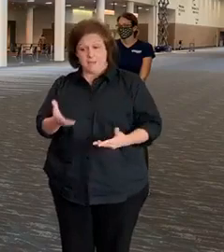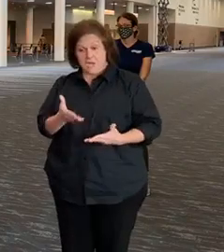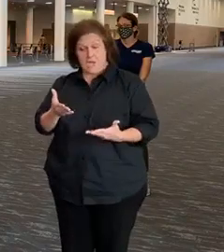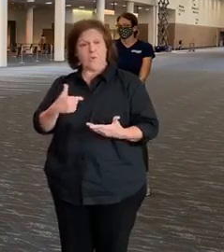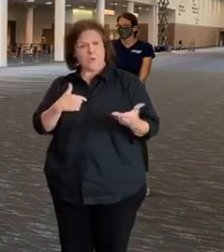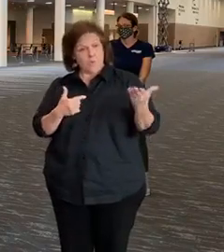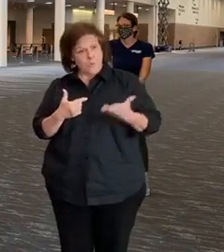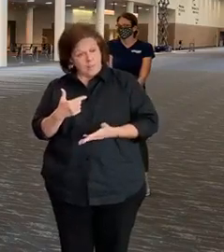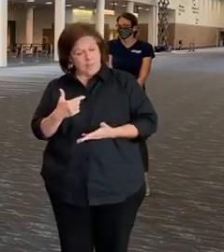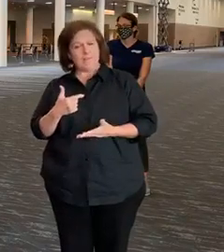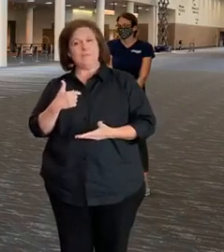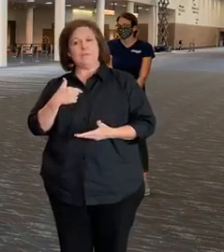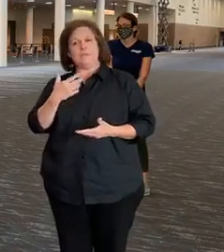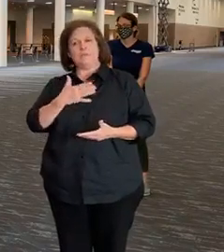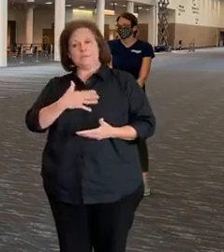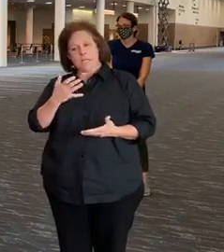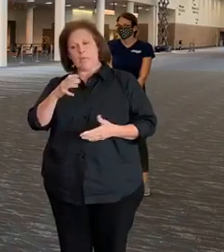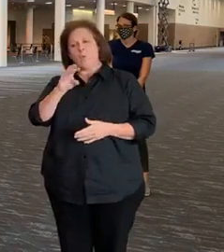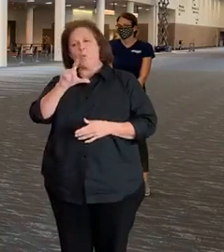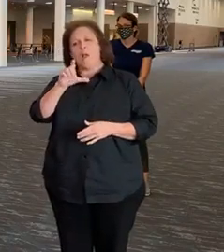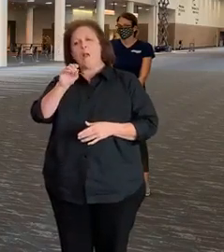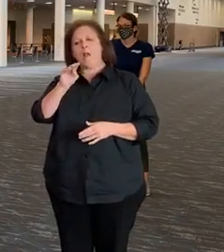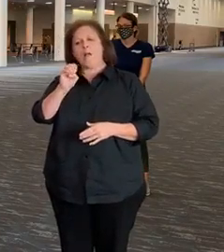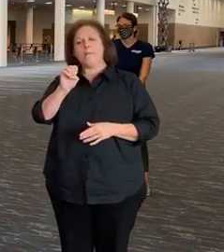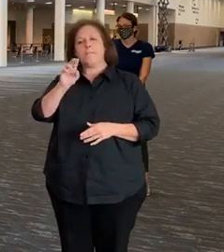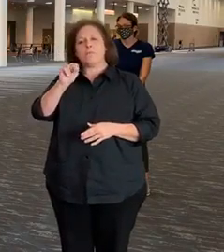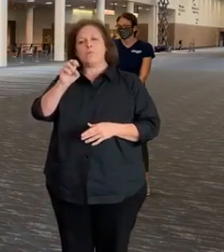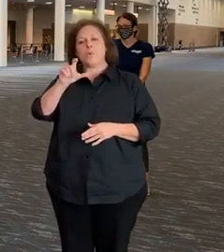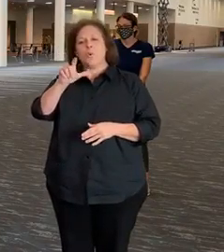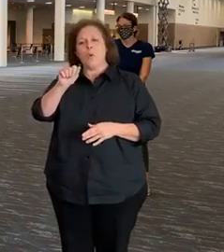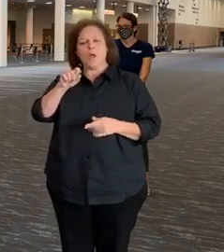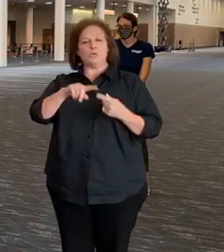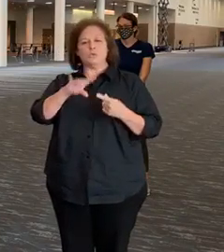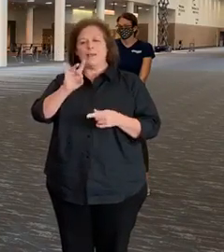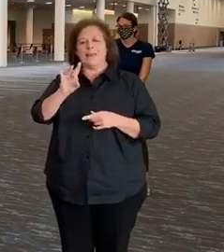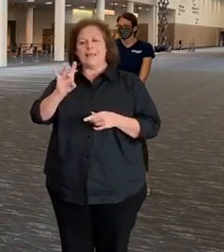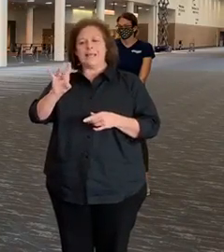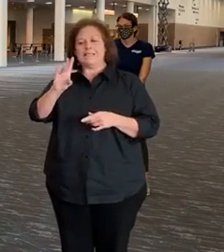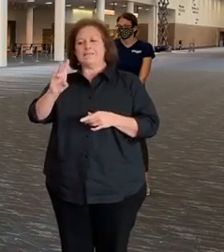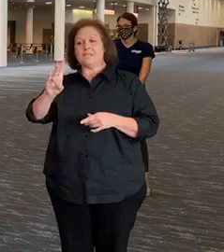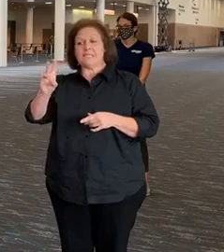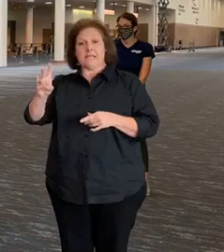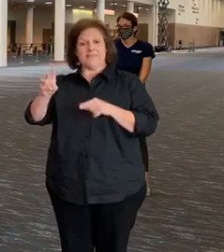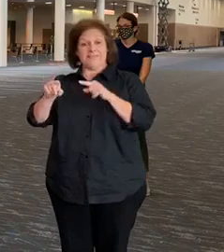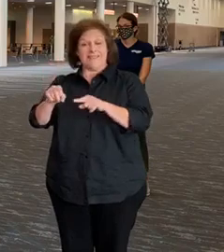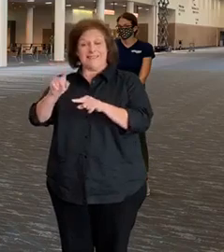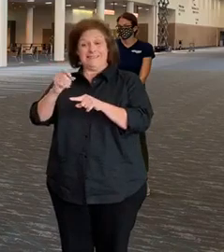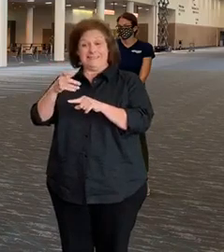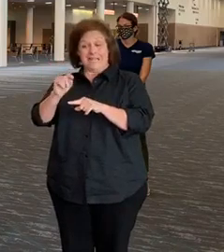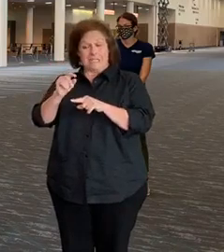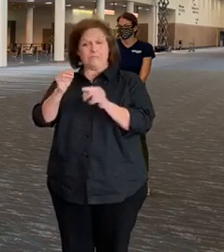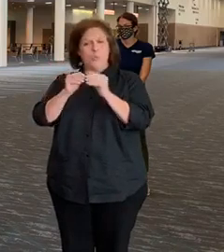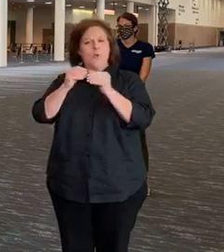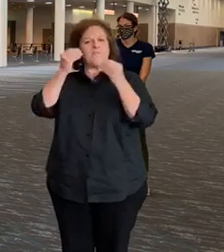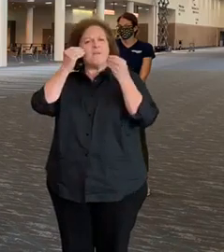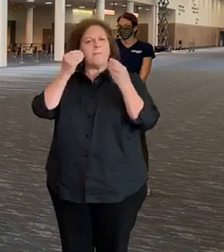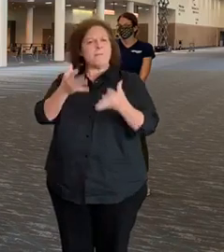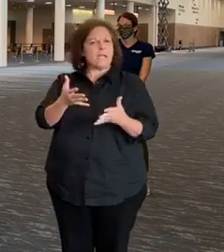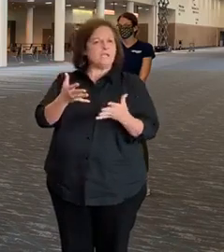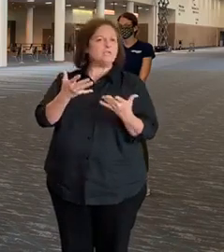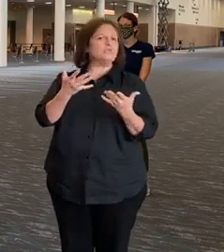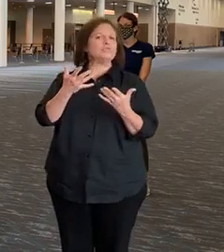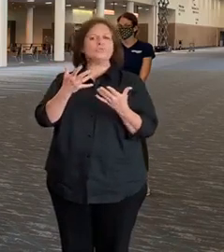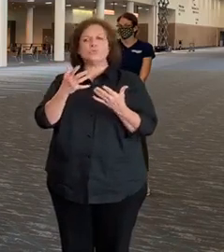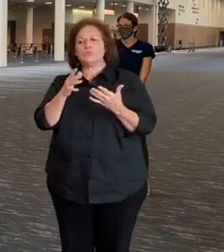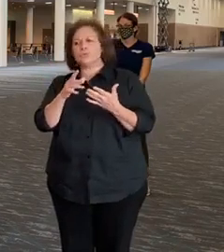want to say, please text Welcome NOLA to 888-777, and we'll give you updates specific to your sheltering